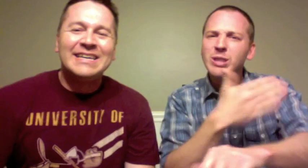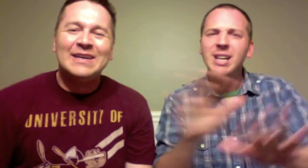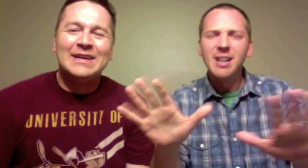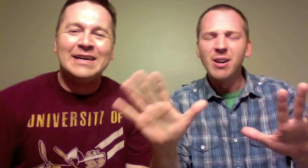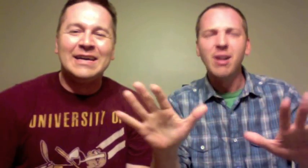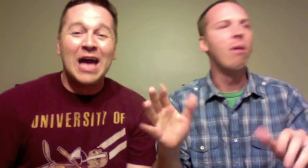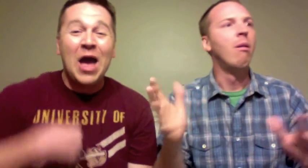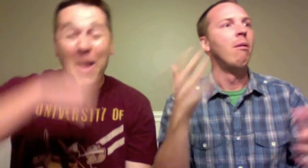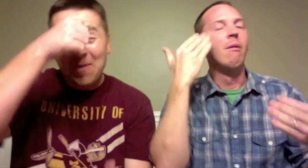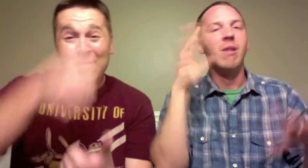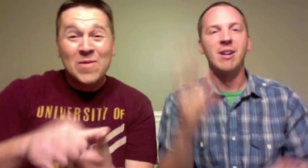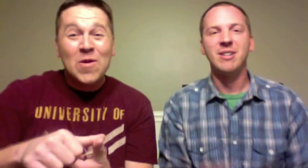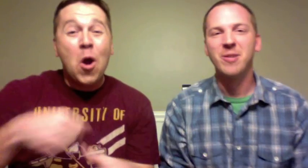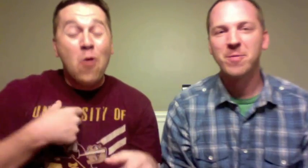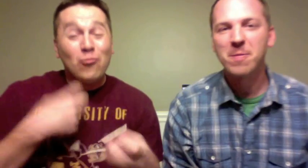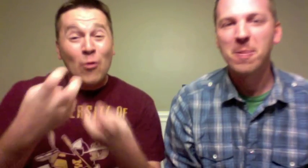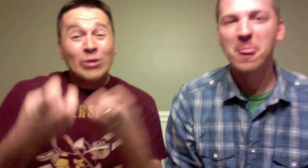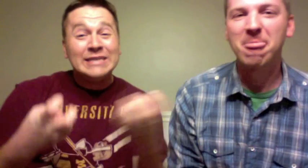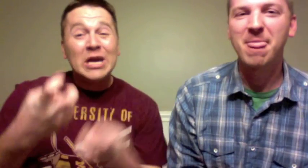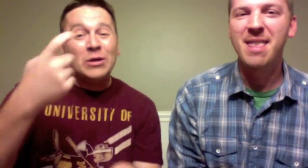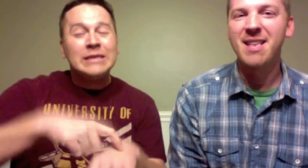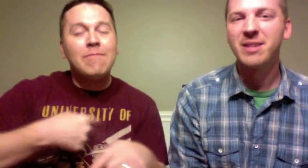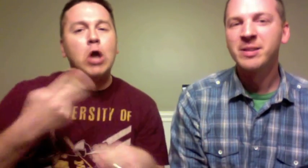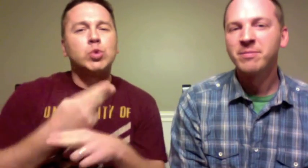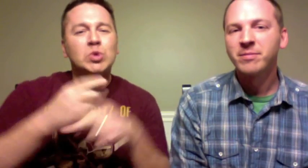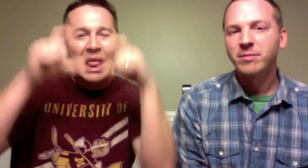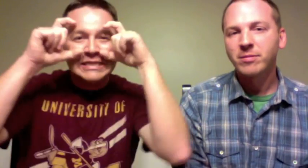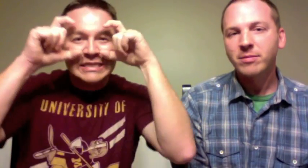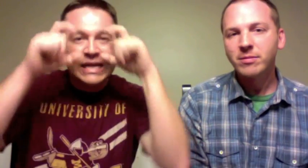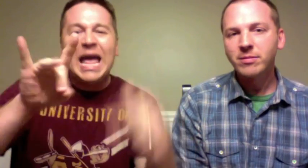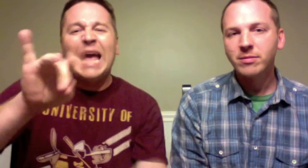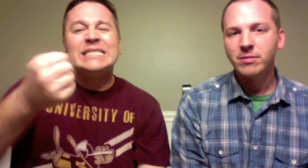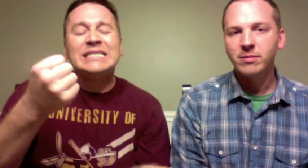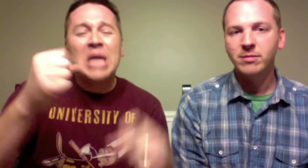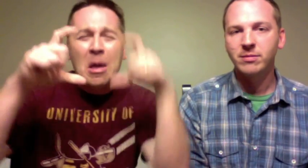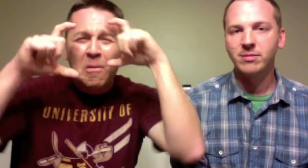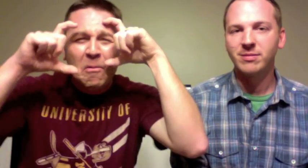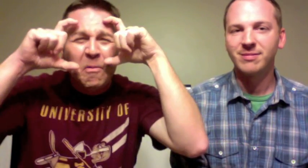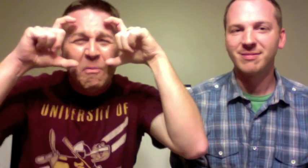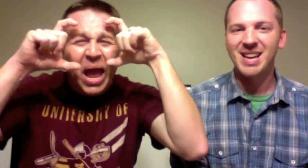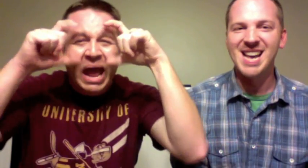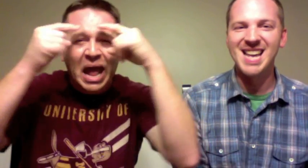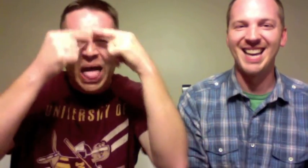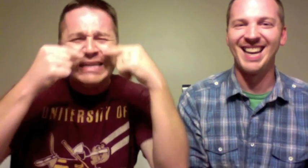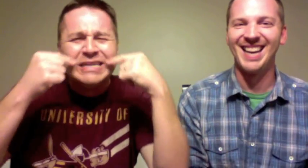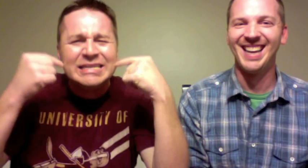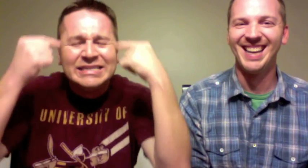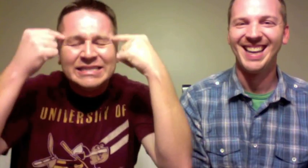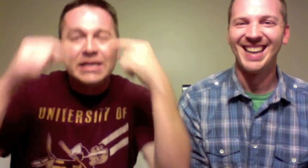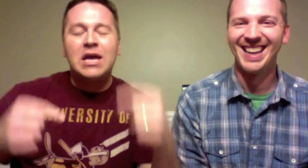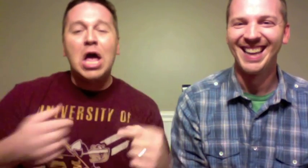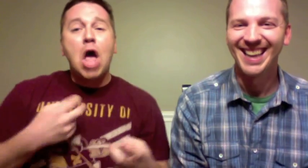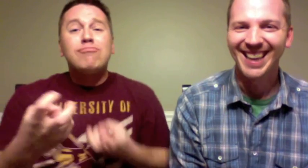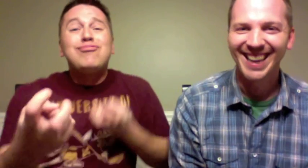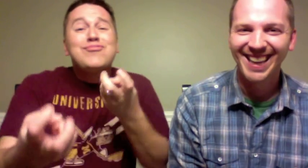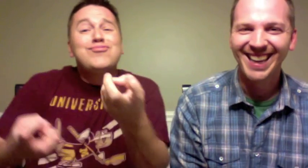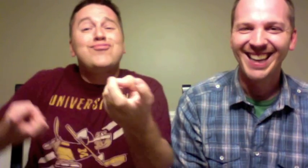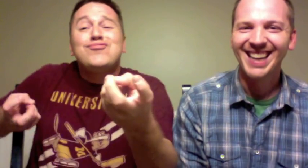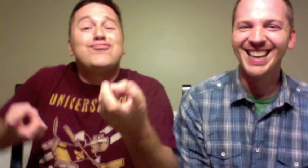It's slow music. You know, I they can didn't know. remember this one time I was roller skating. I wore glasses, and in the '80s they were huge, like Sarah Jessica Raphael glasses. And I